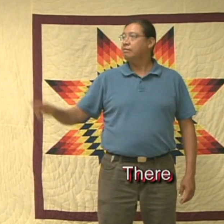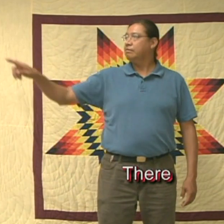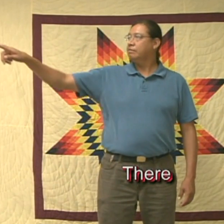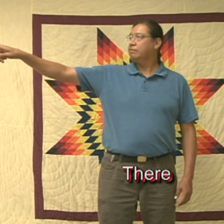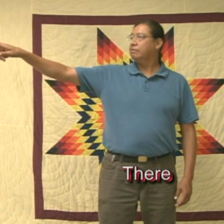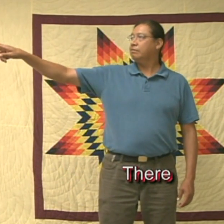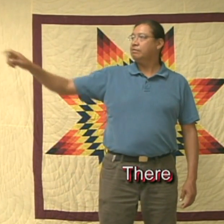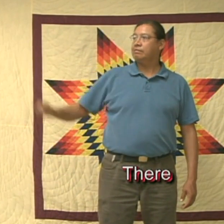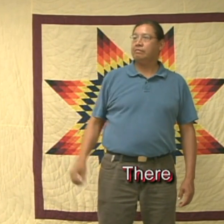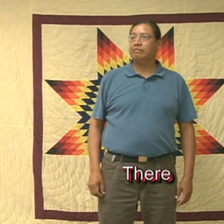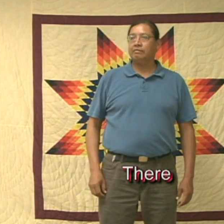Head.